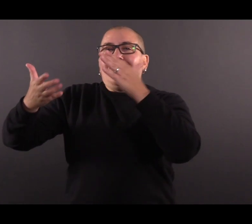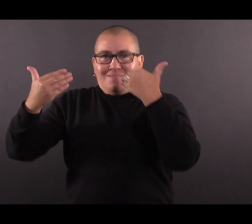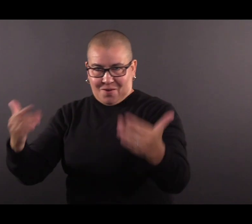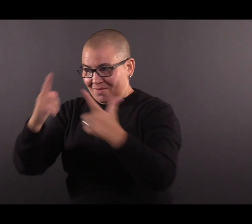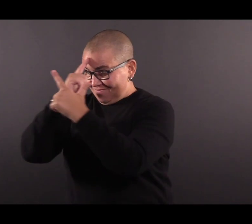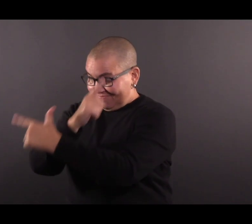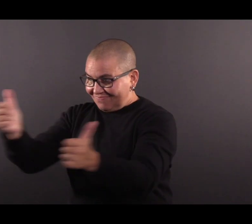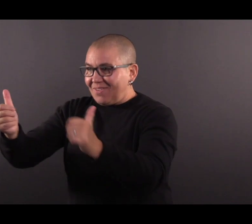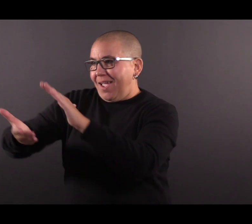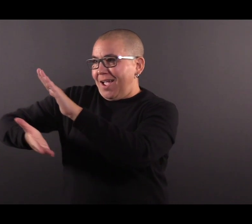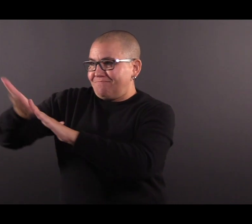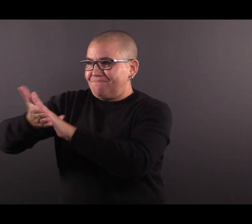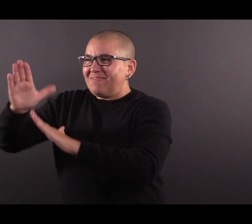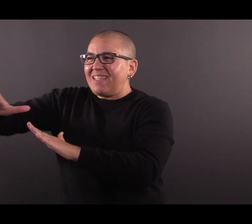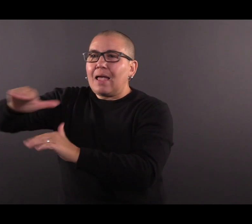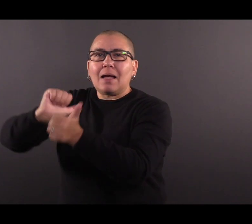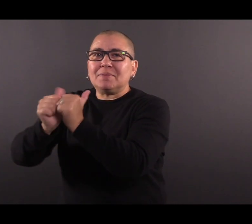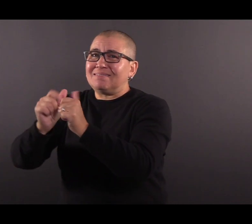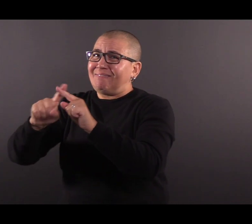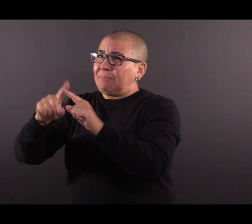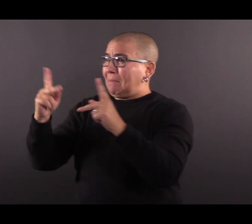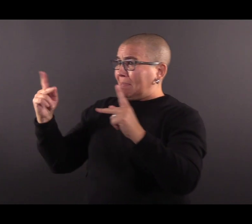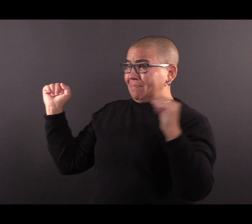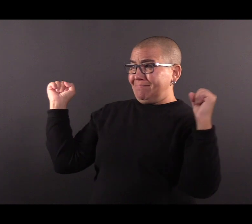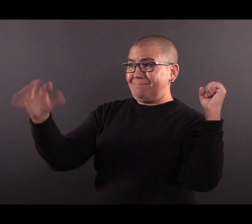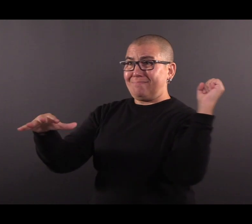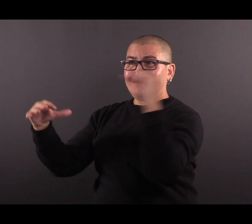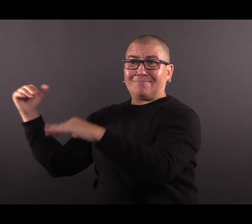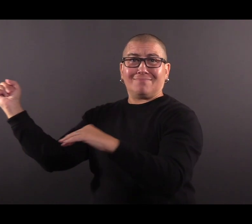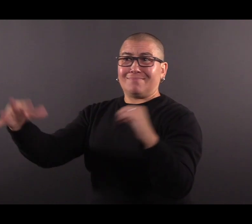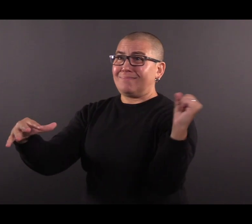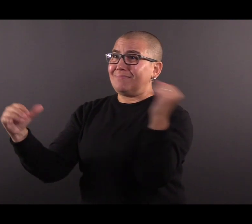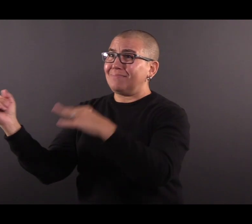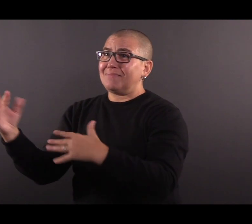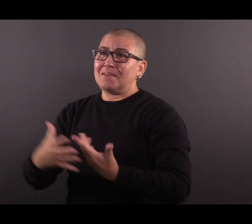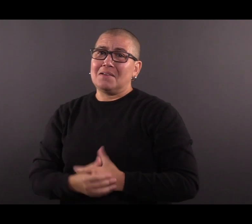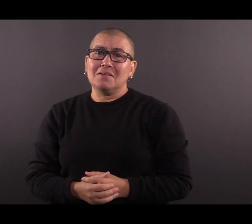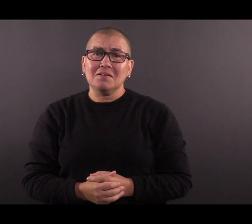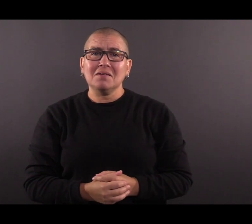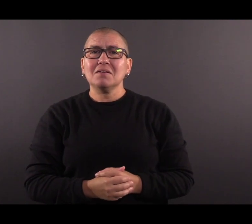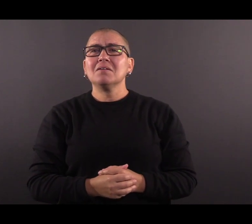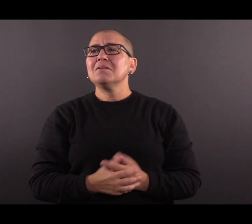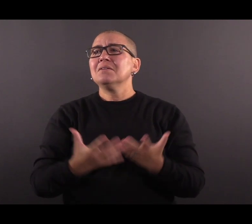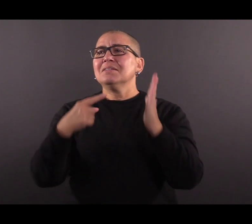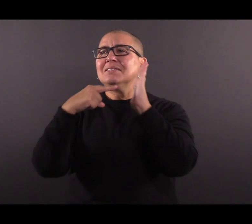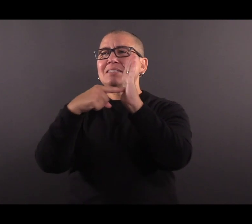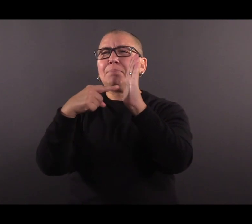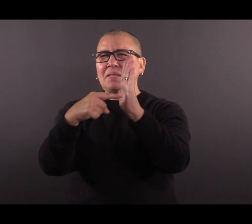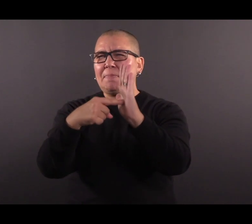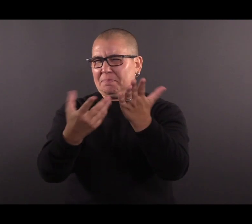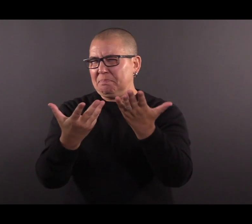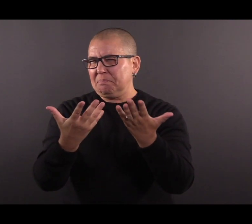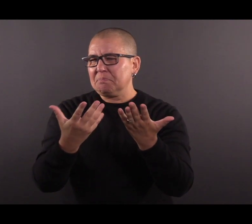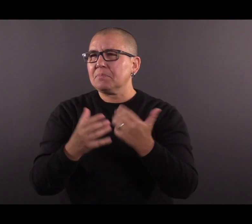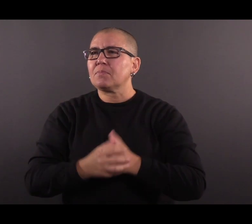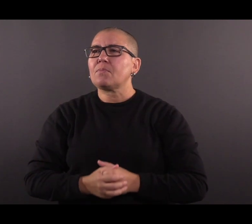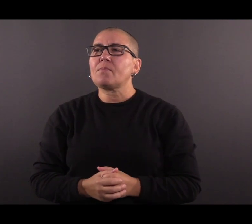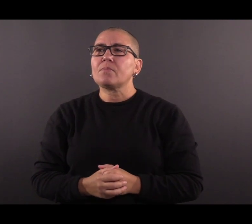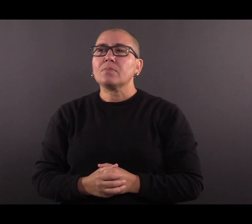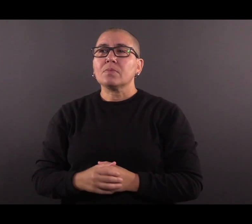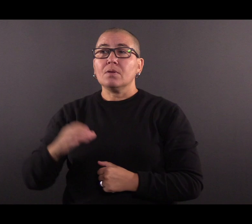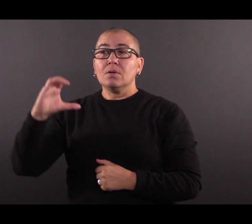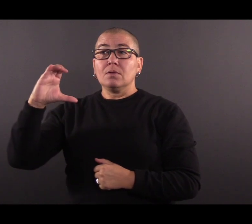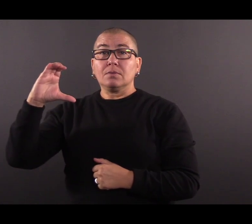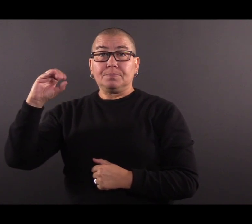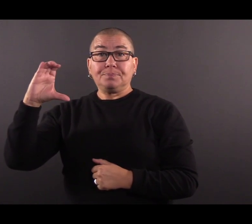local competition in different ways, but here's an example of how the local process can look.